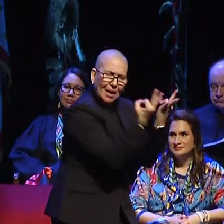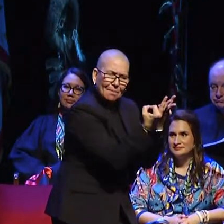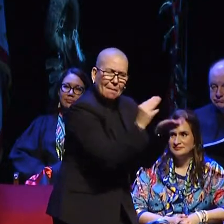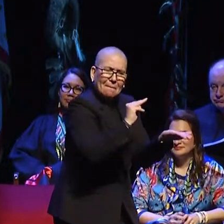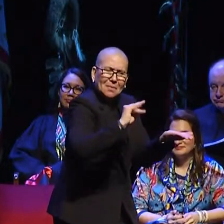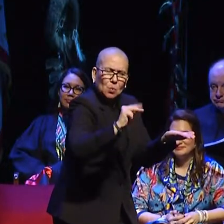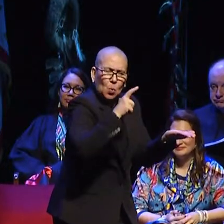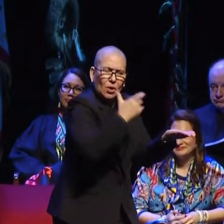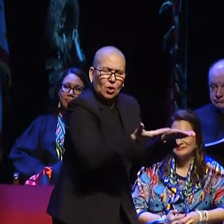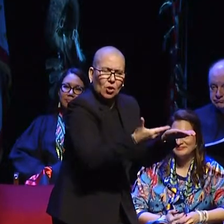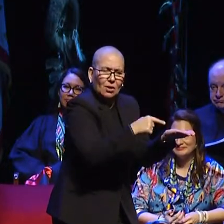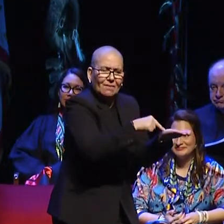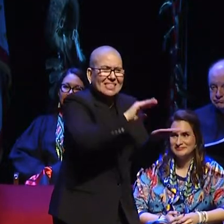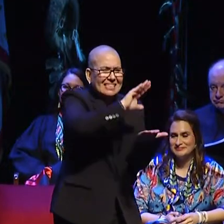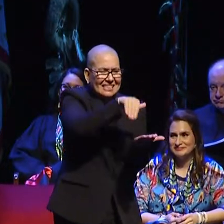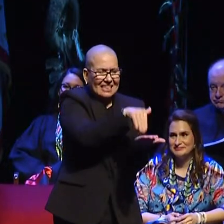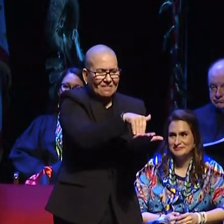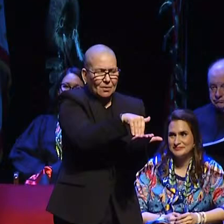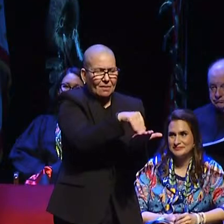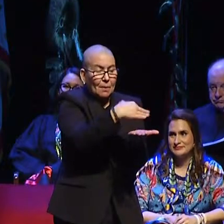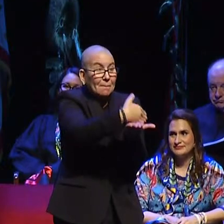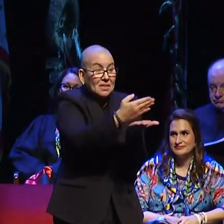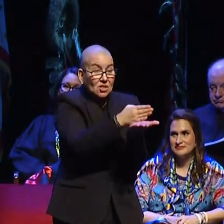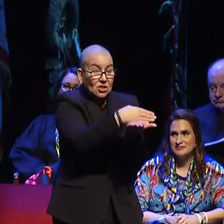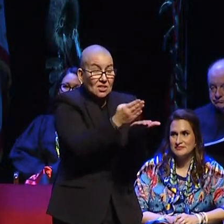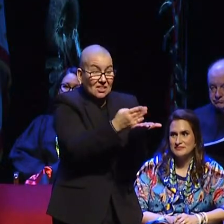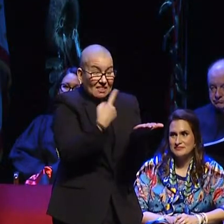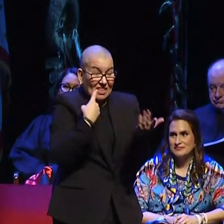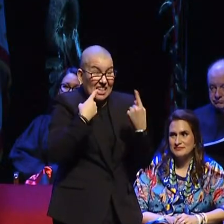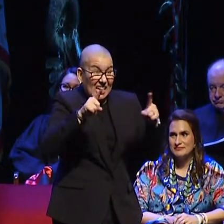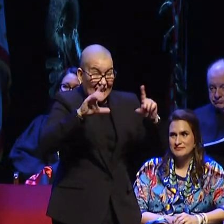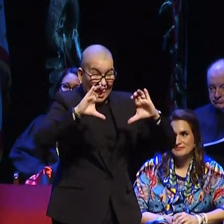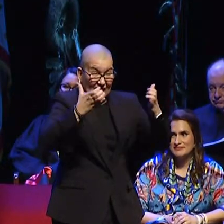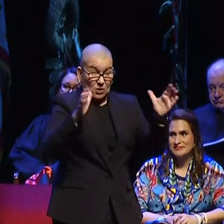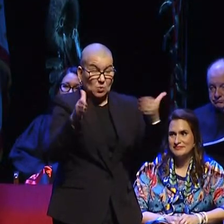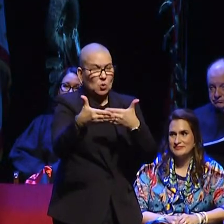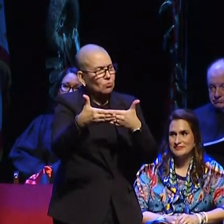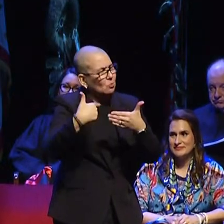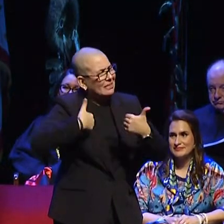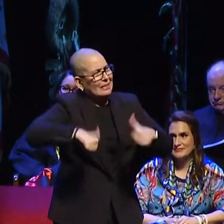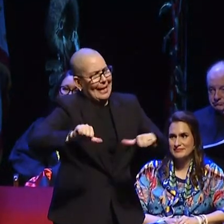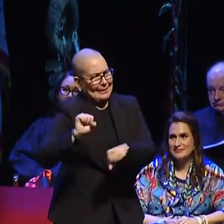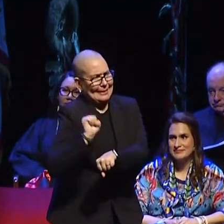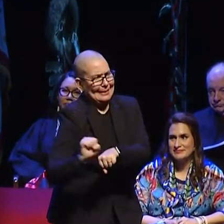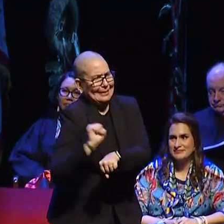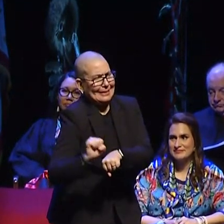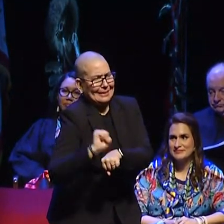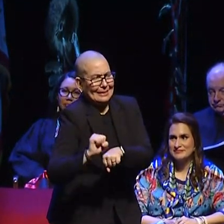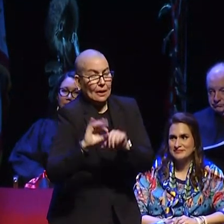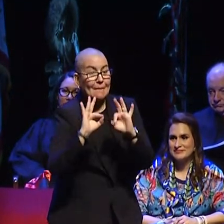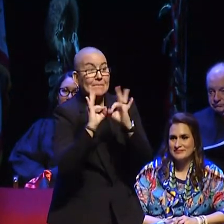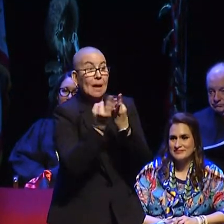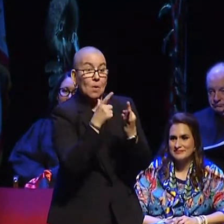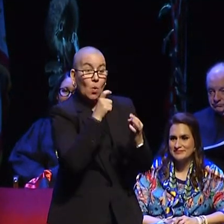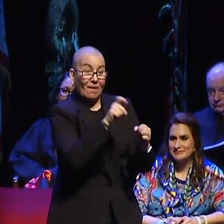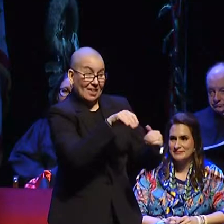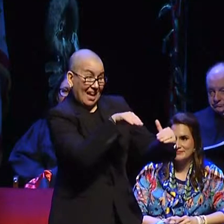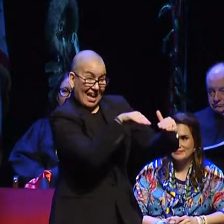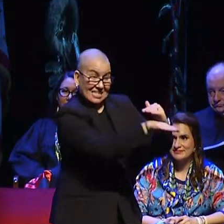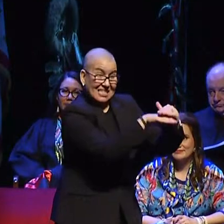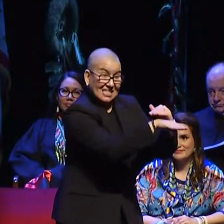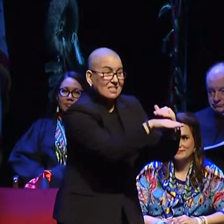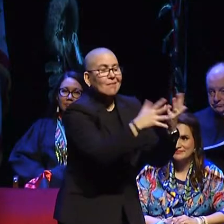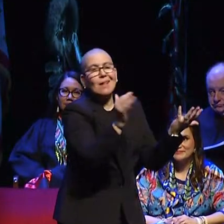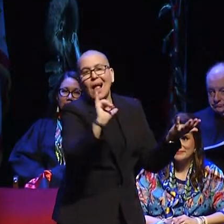budget. Success in the classroom is paramount, but we've got work to do that ensure that every family has access to affordable health care, child